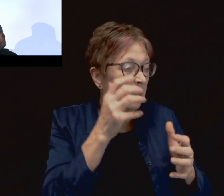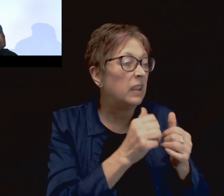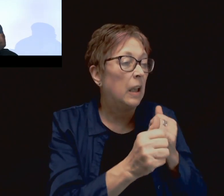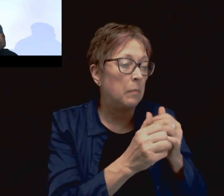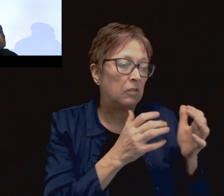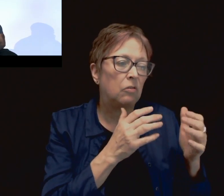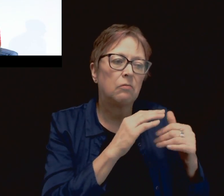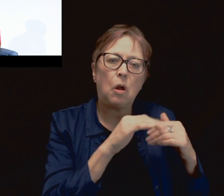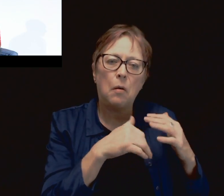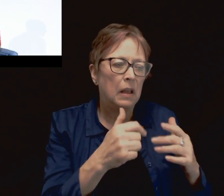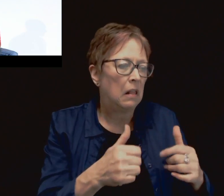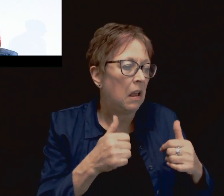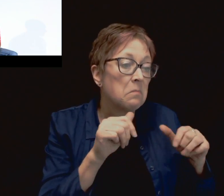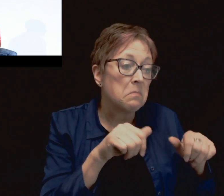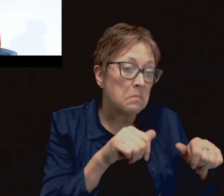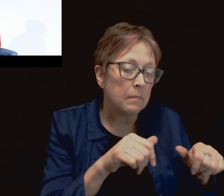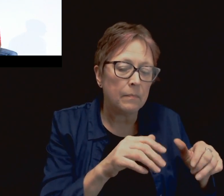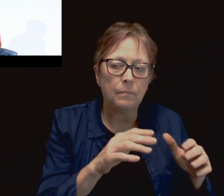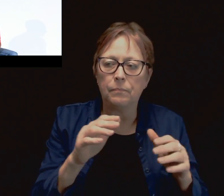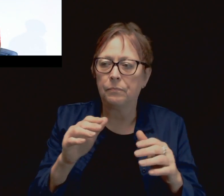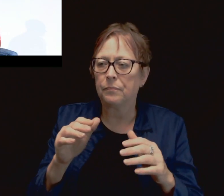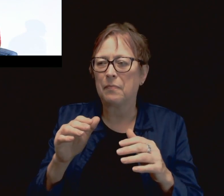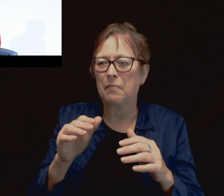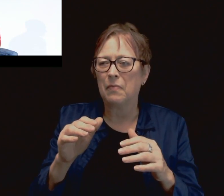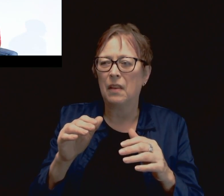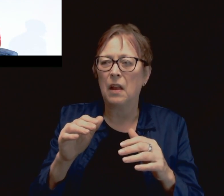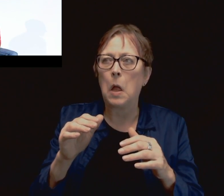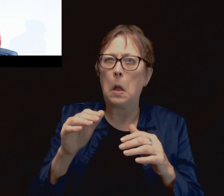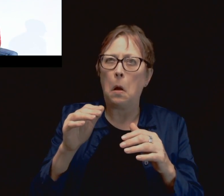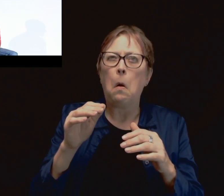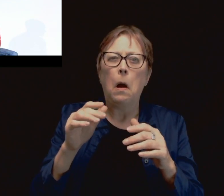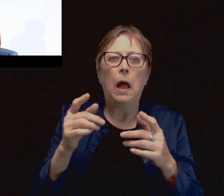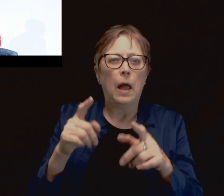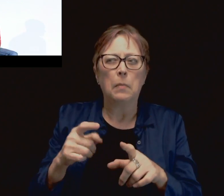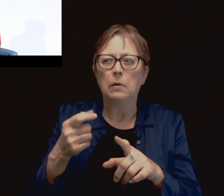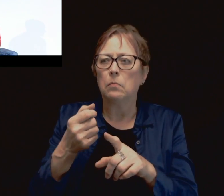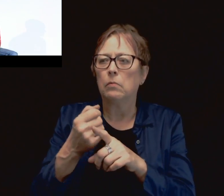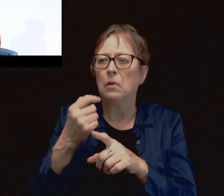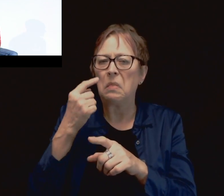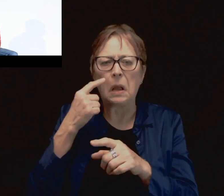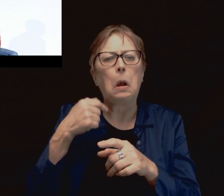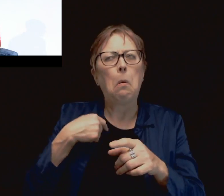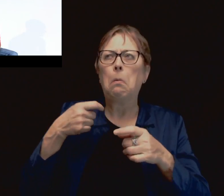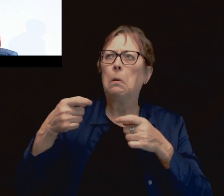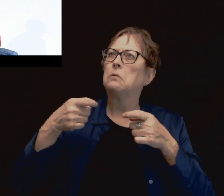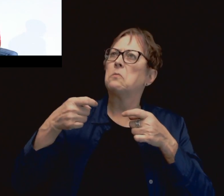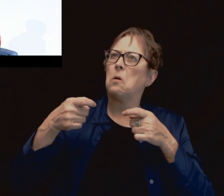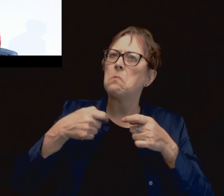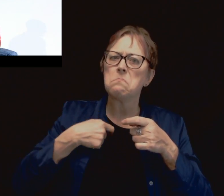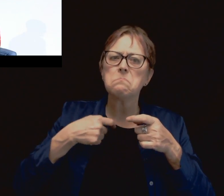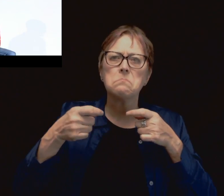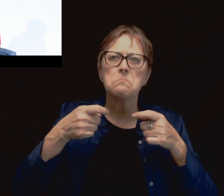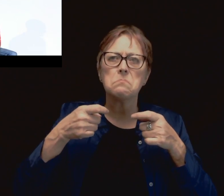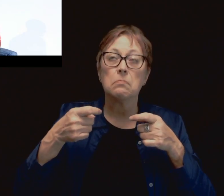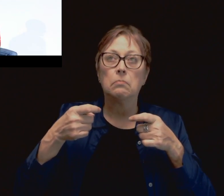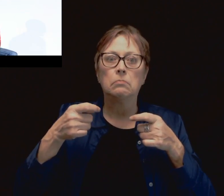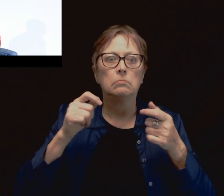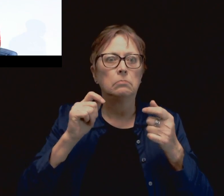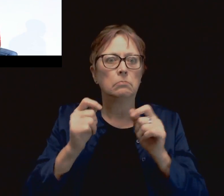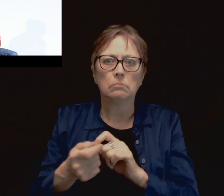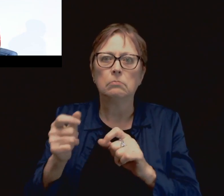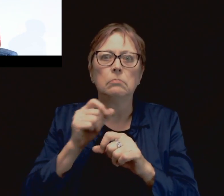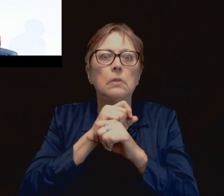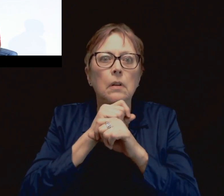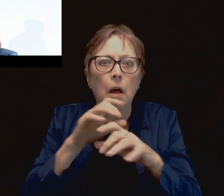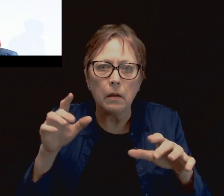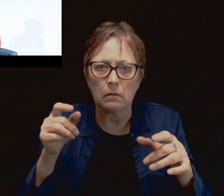damaged for the rest of my life. You go from you think you're in control of everything, to being in